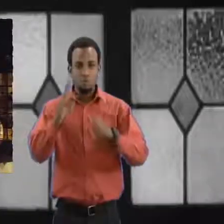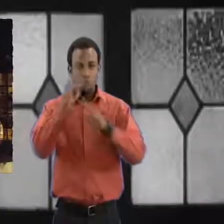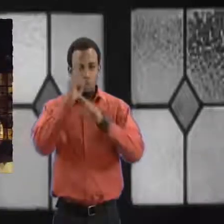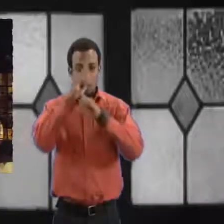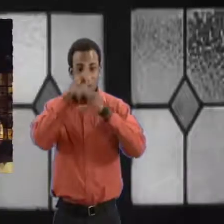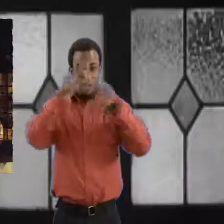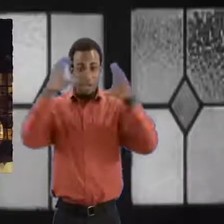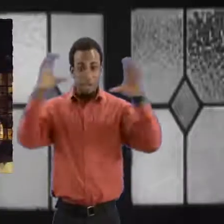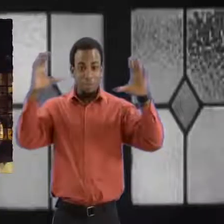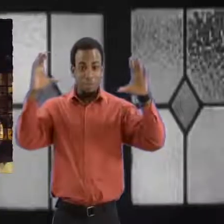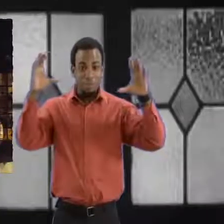I have a dream.